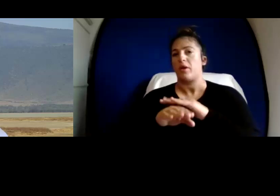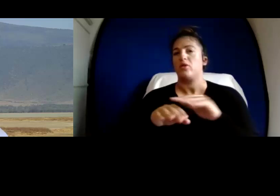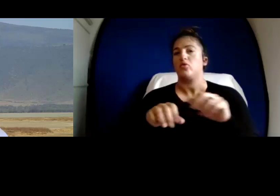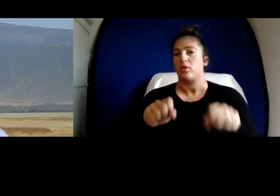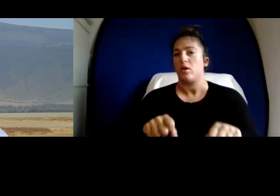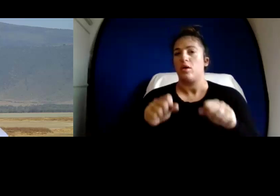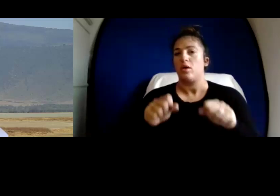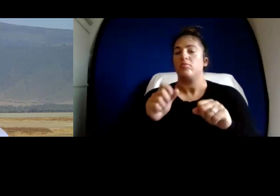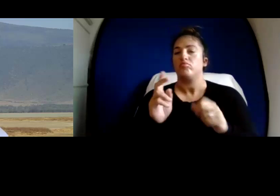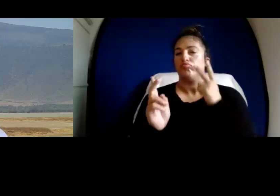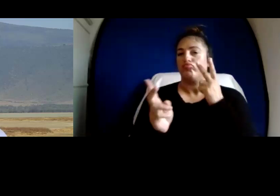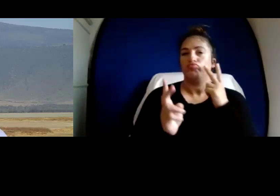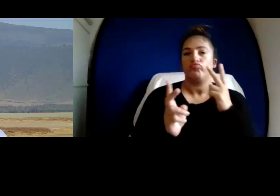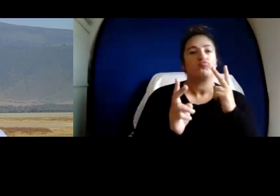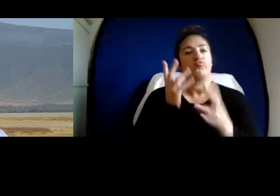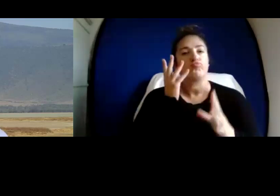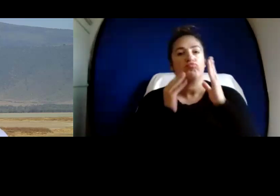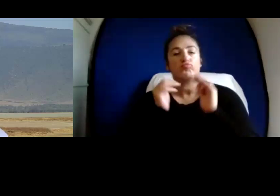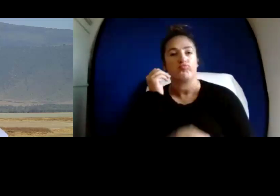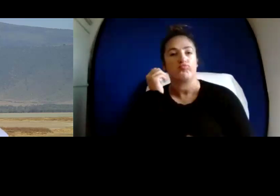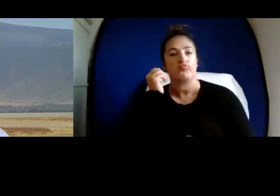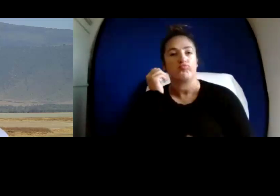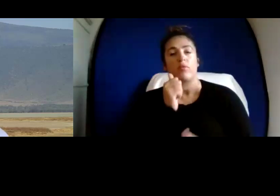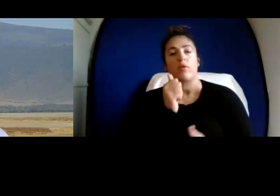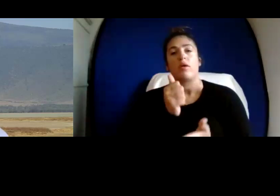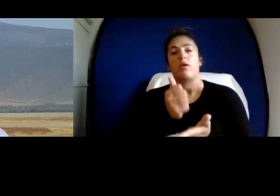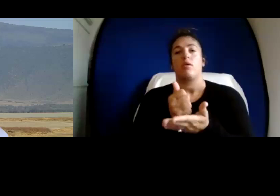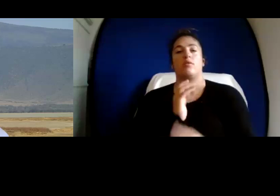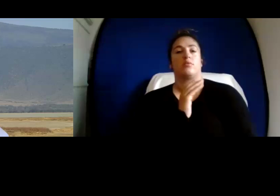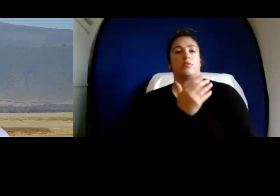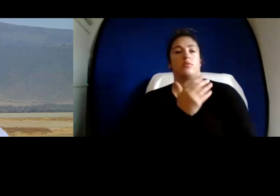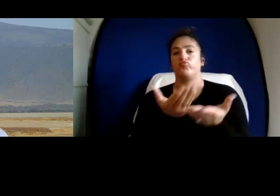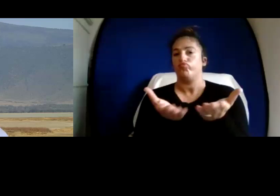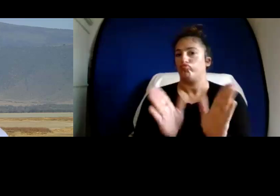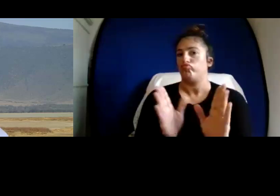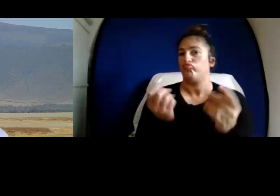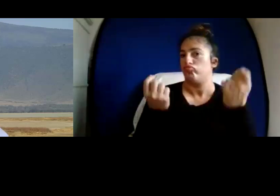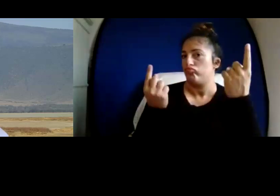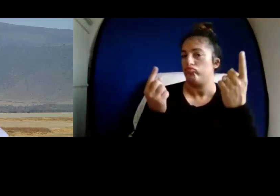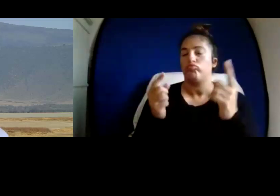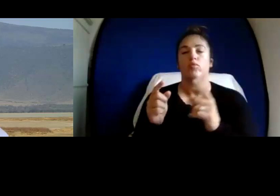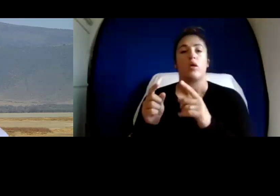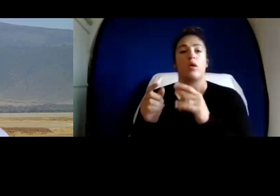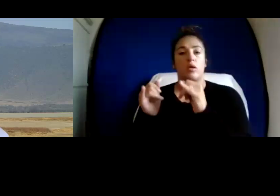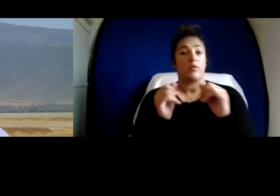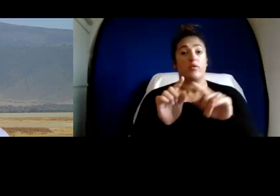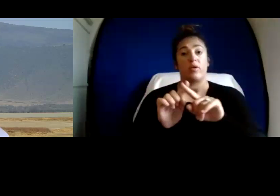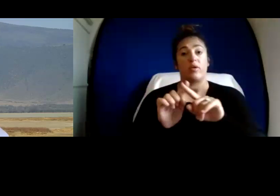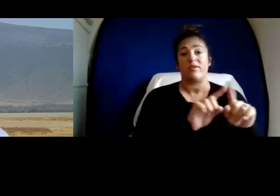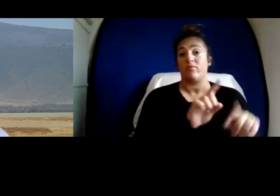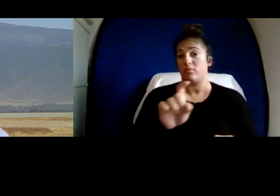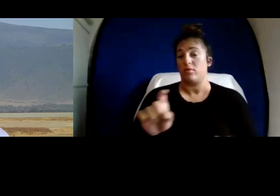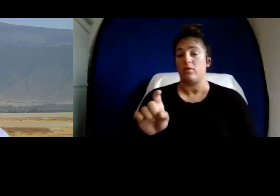in everyday life, and it helps us to understand that individuals have different needs. Braille is